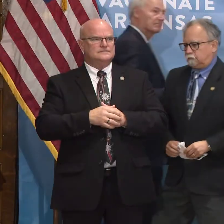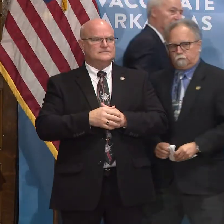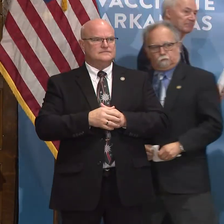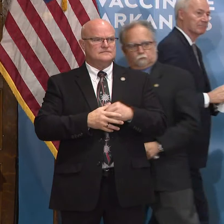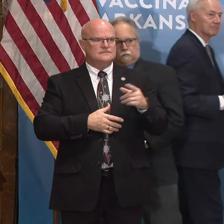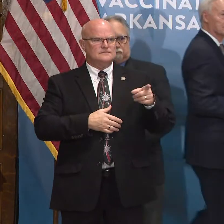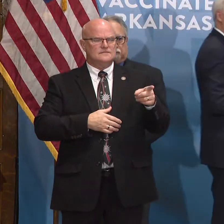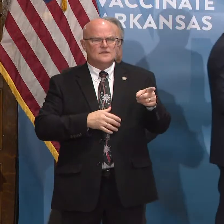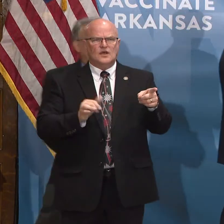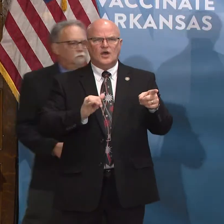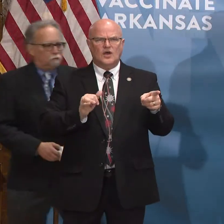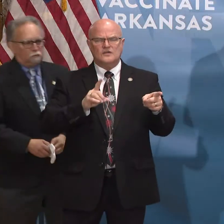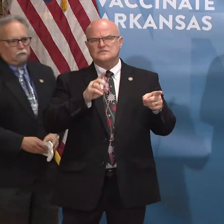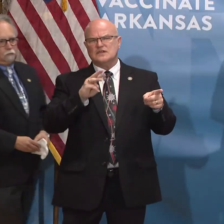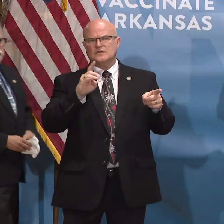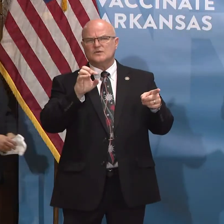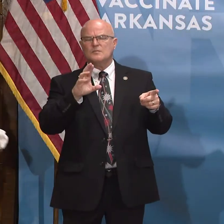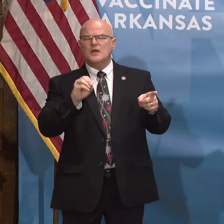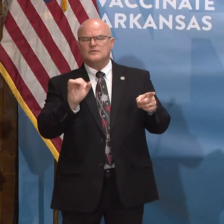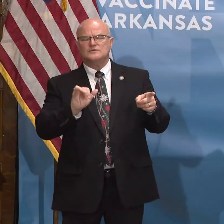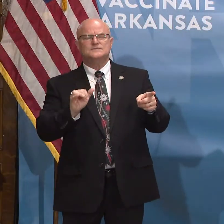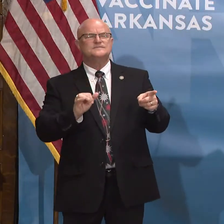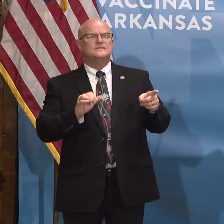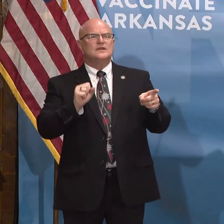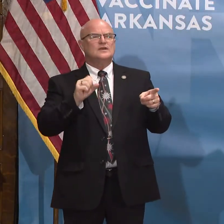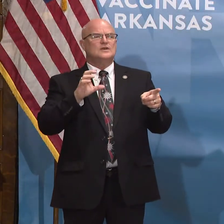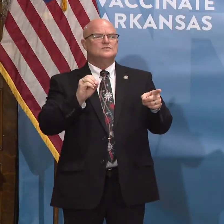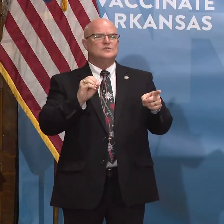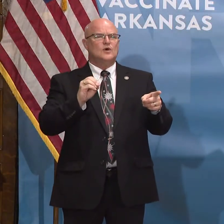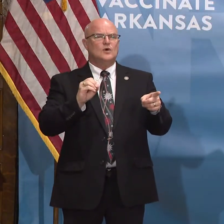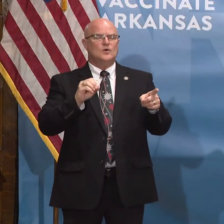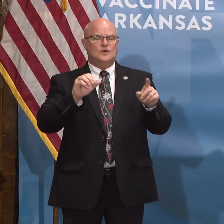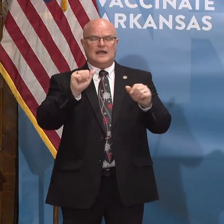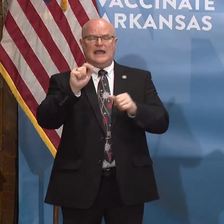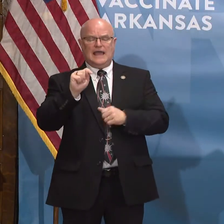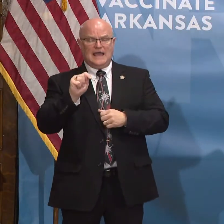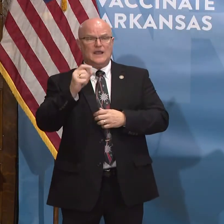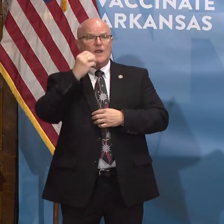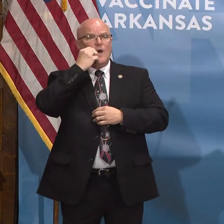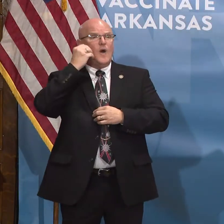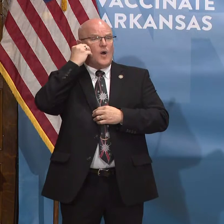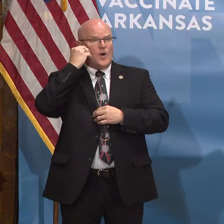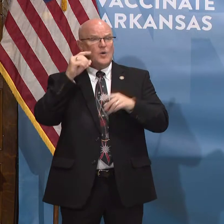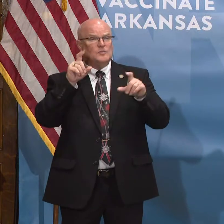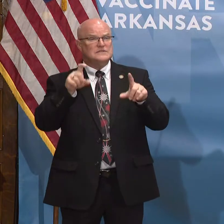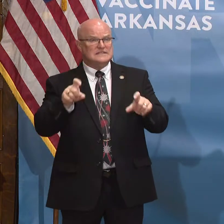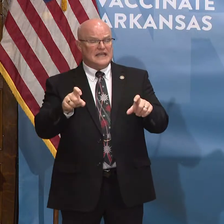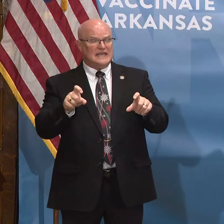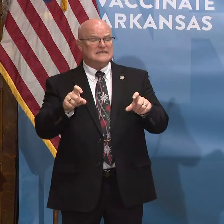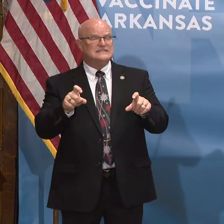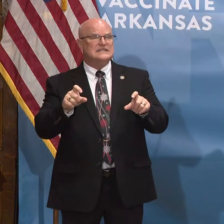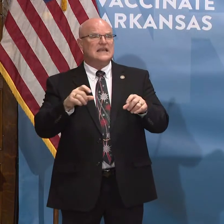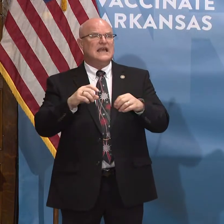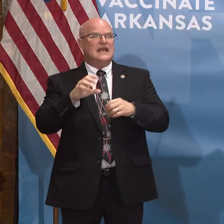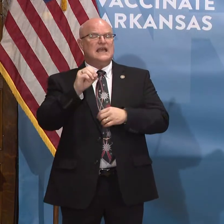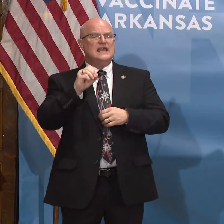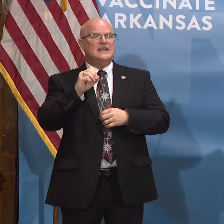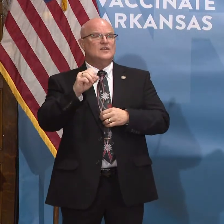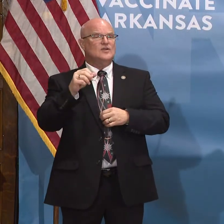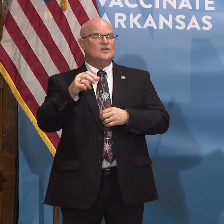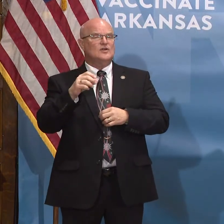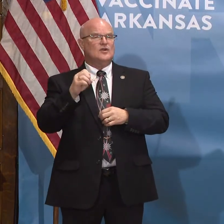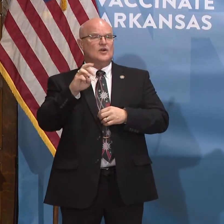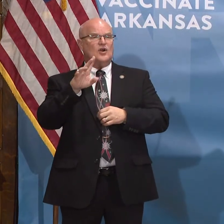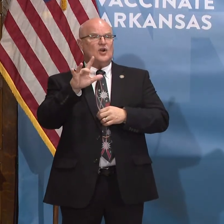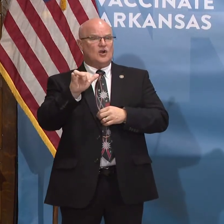question might also be for Dr. Romero. So at-home tests are becoming more prevalent, and early data about Omicron shows that